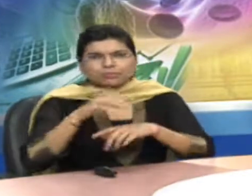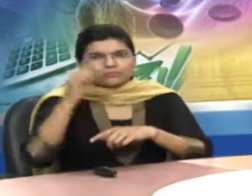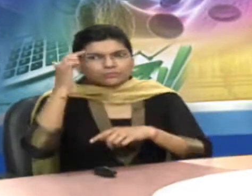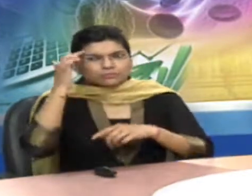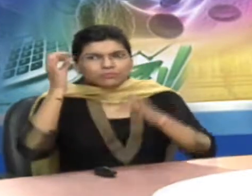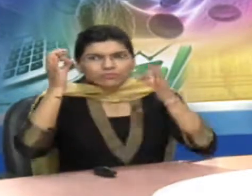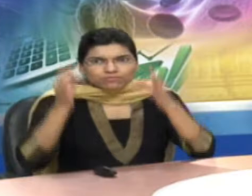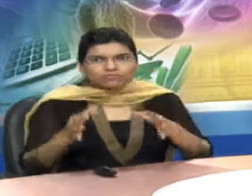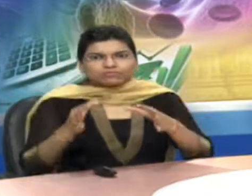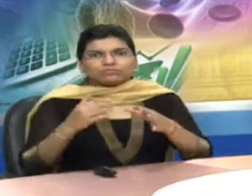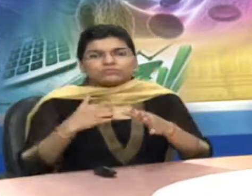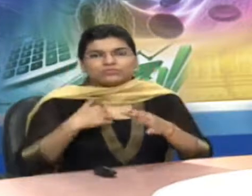foresee.